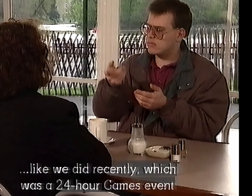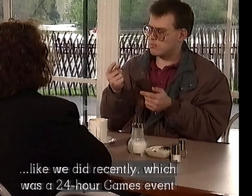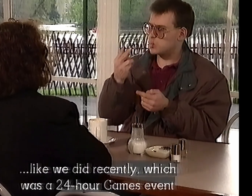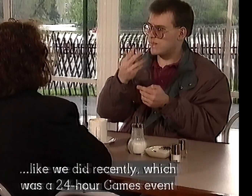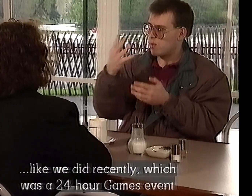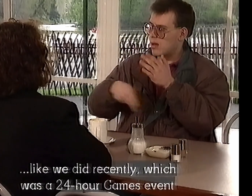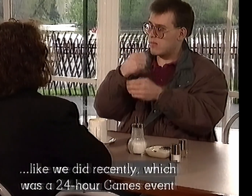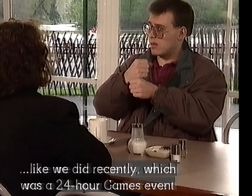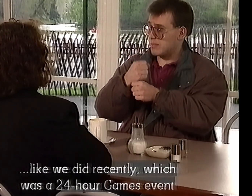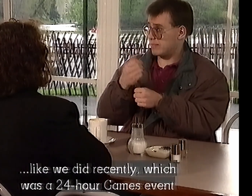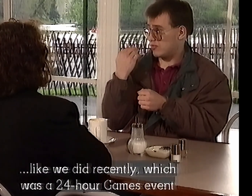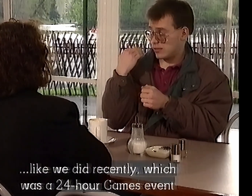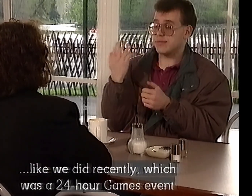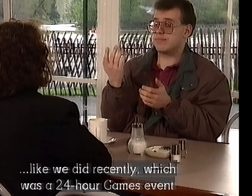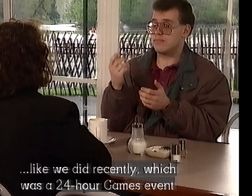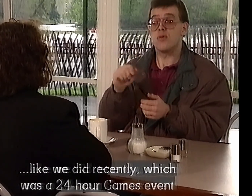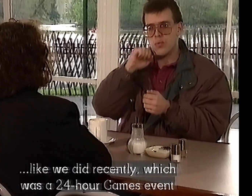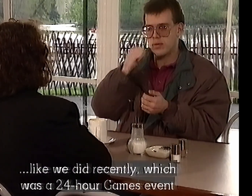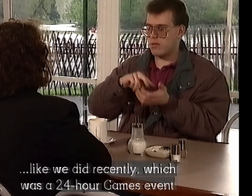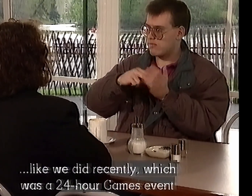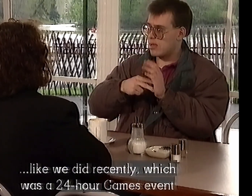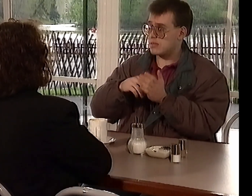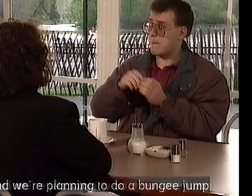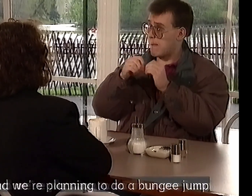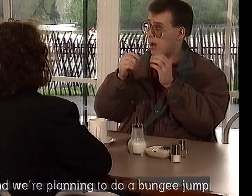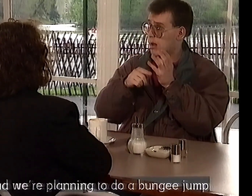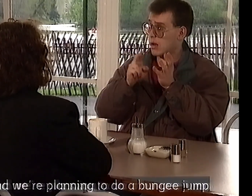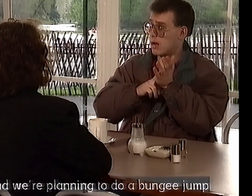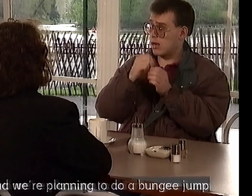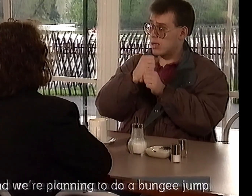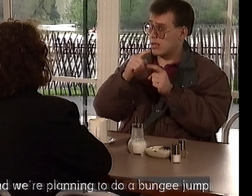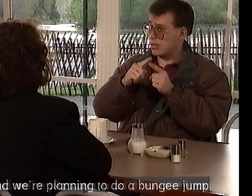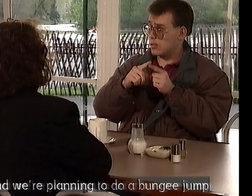recently, which was a 24-hour games event, and we're planning to do a bungee jump.